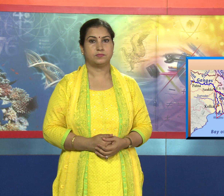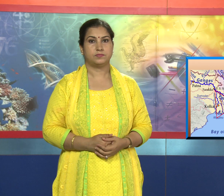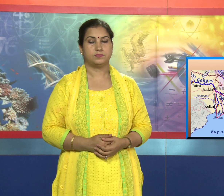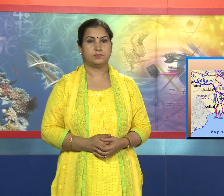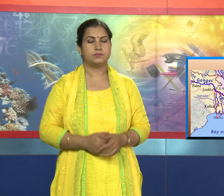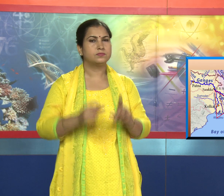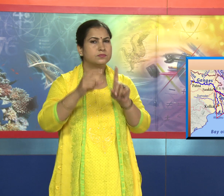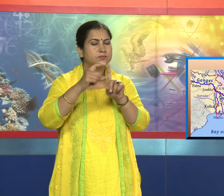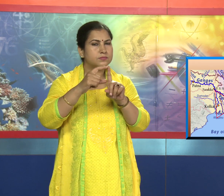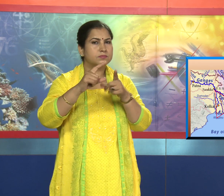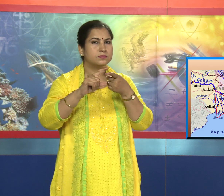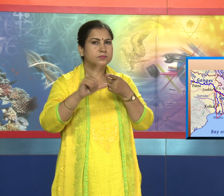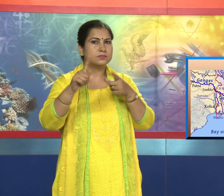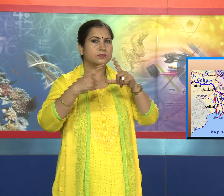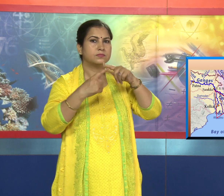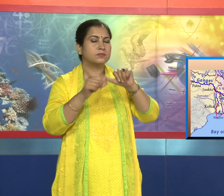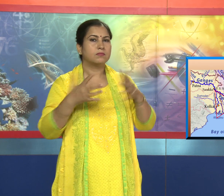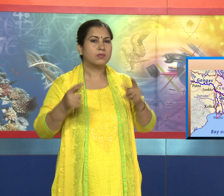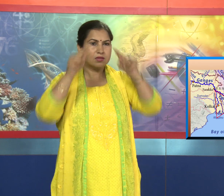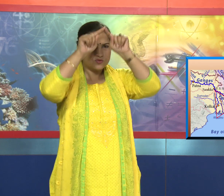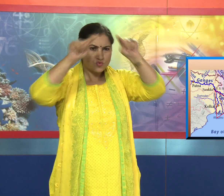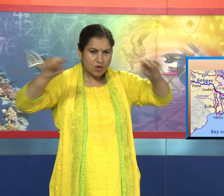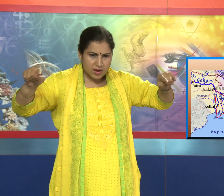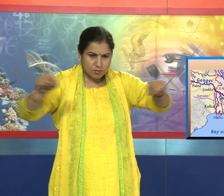Delta is a triangular shaped land